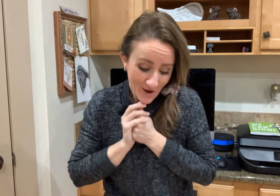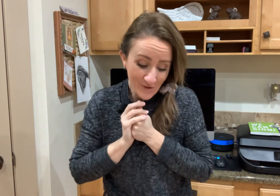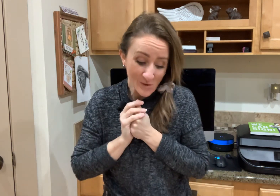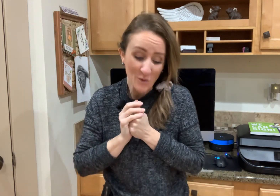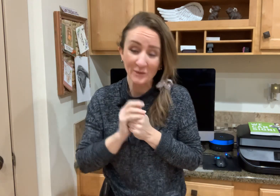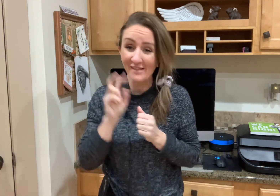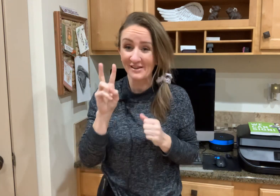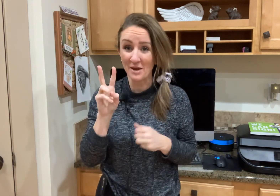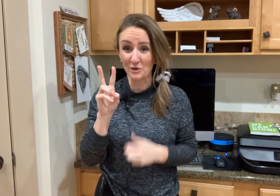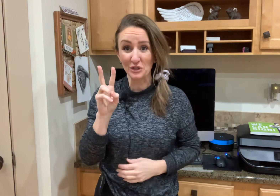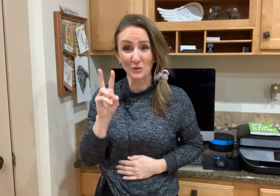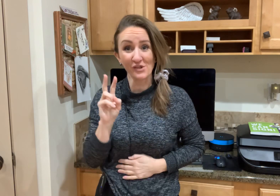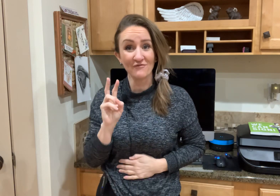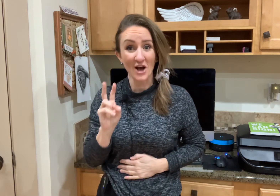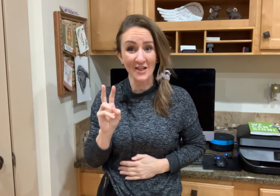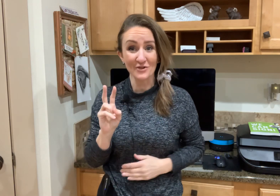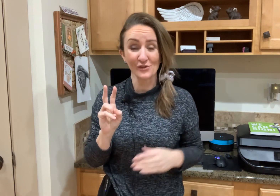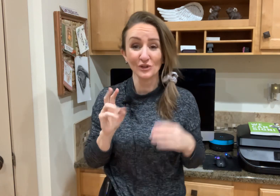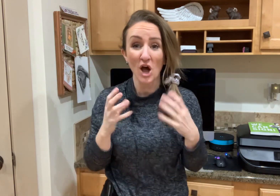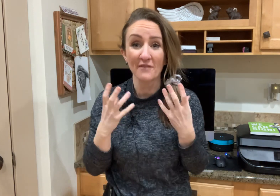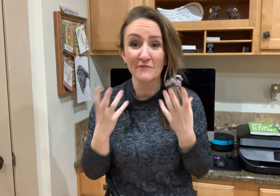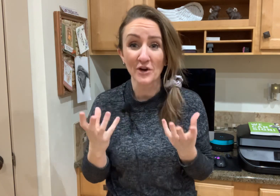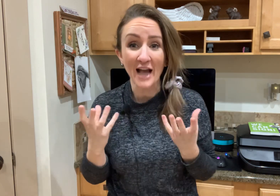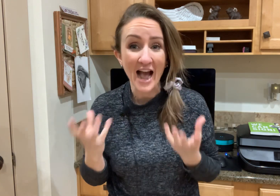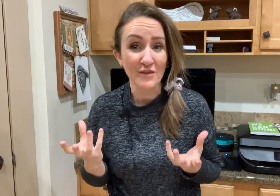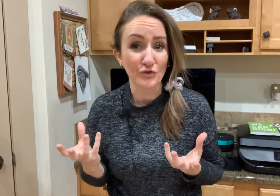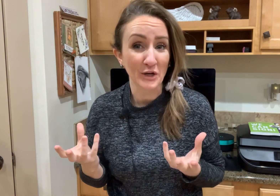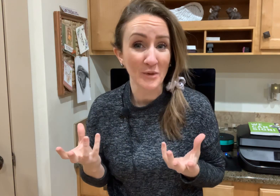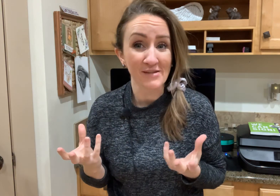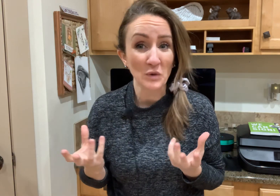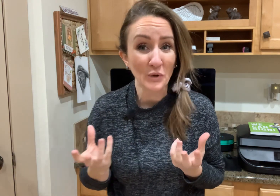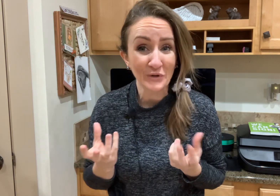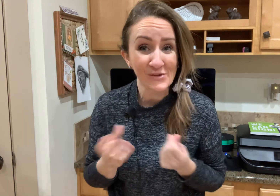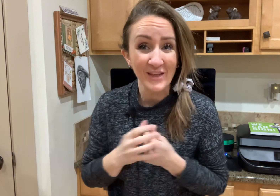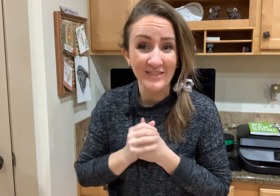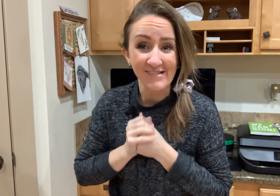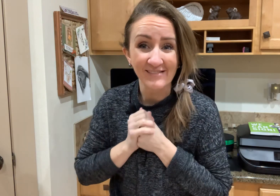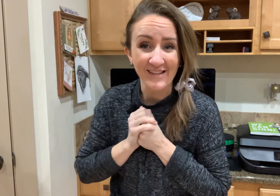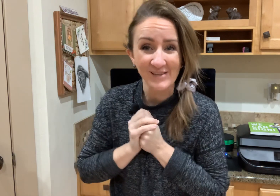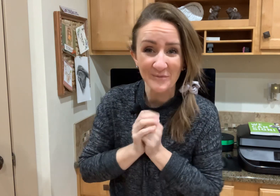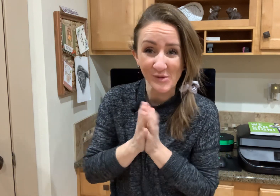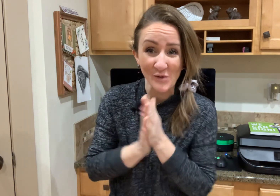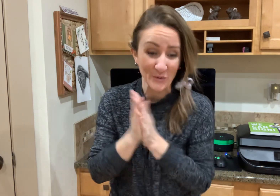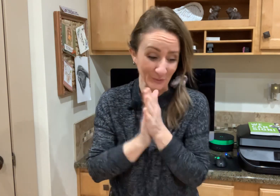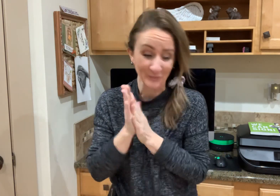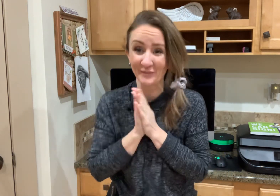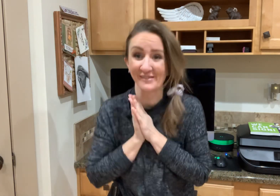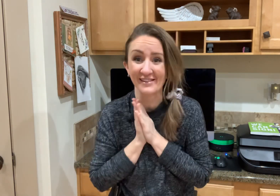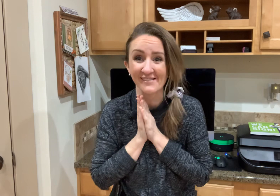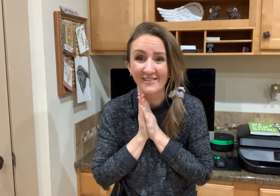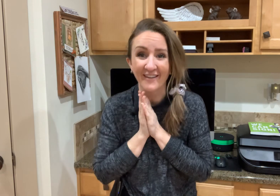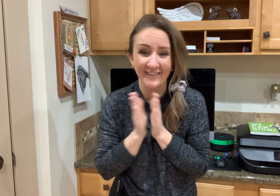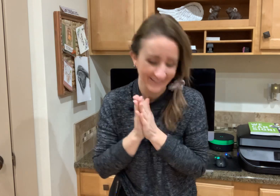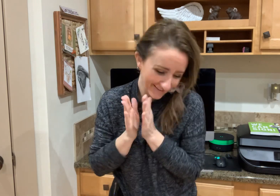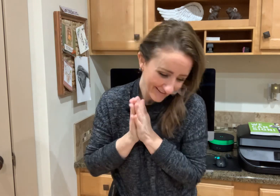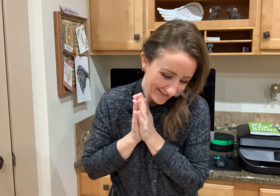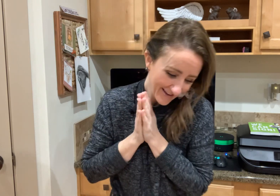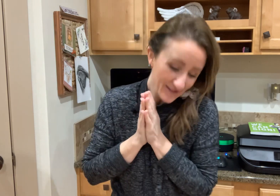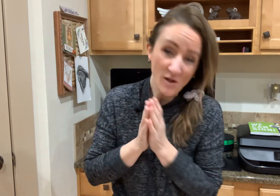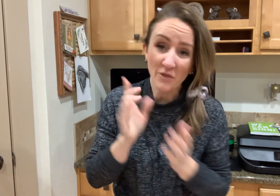So lesson number 2 is fun. There's a lot of very high frequency words in this lesson, so let's get started. So the first